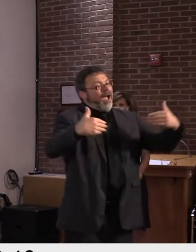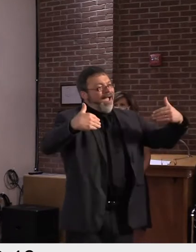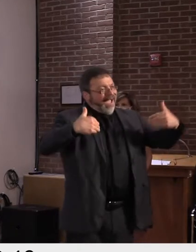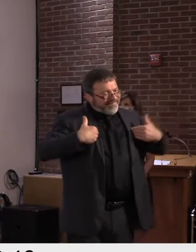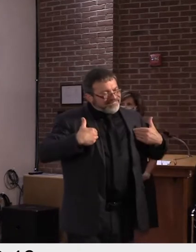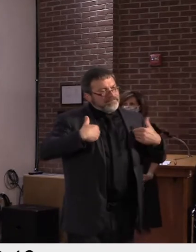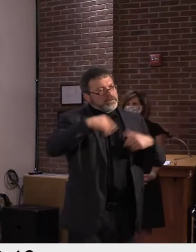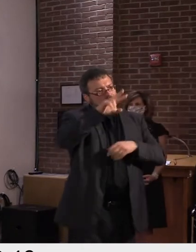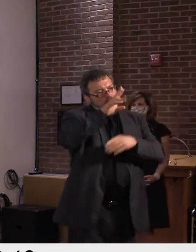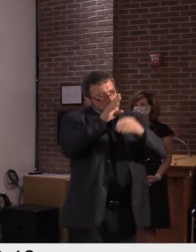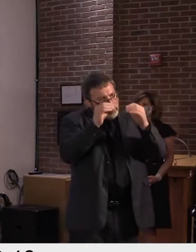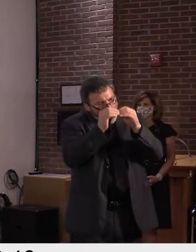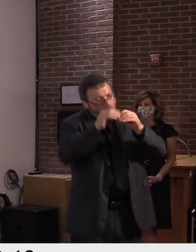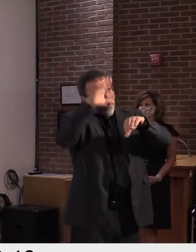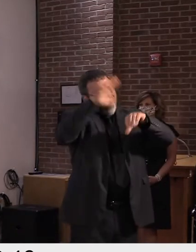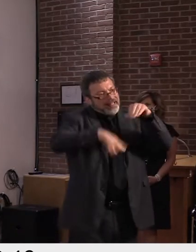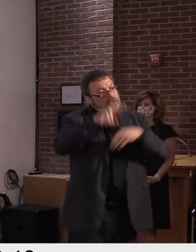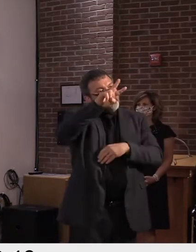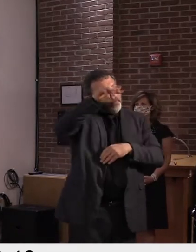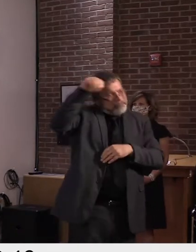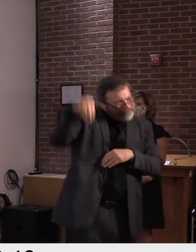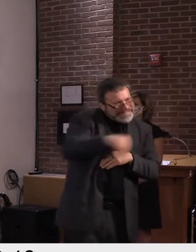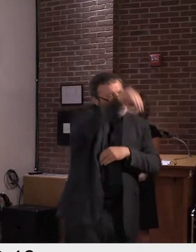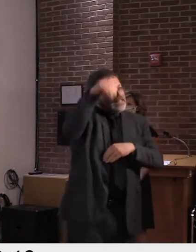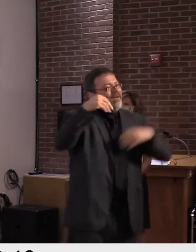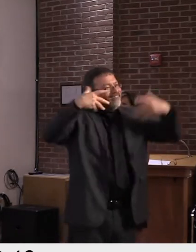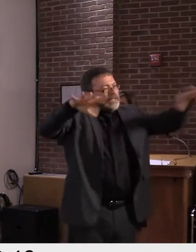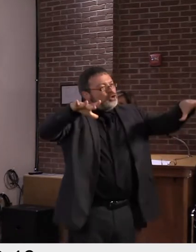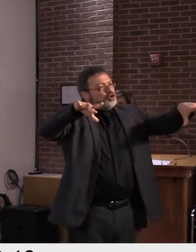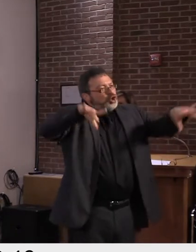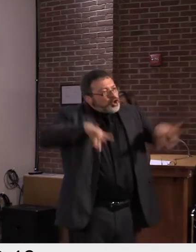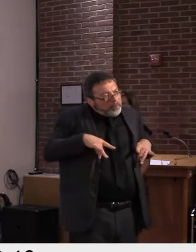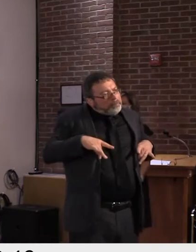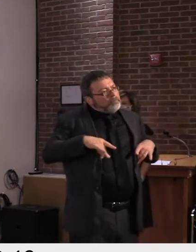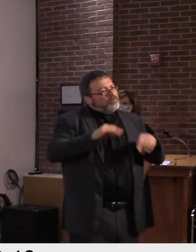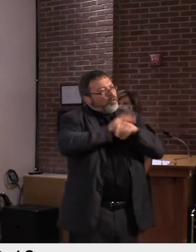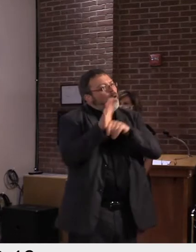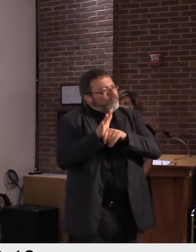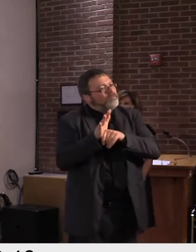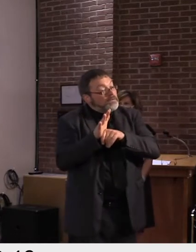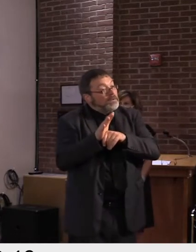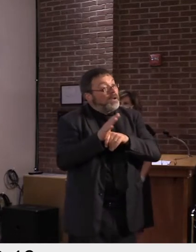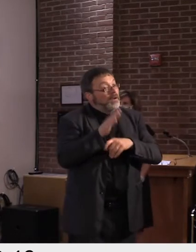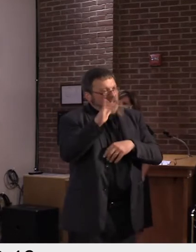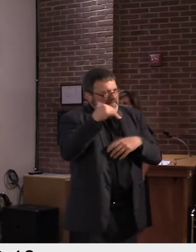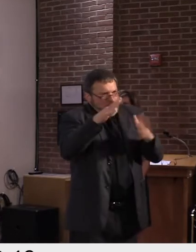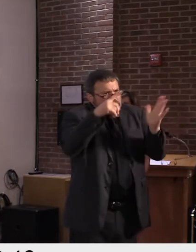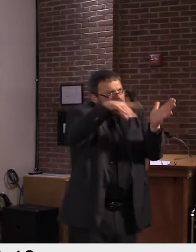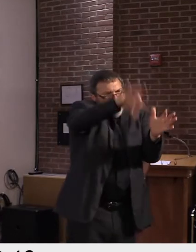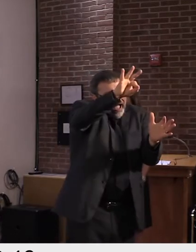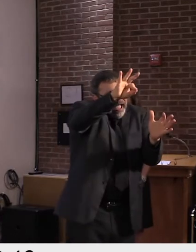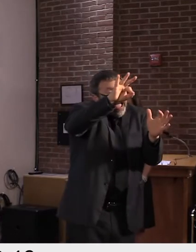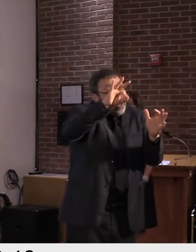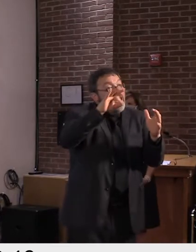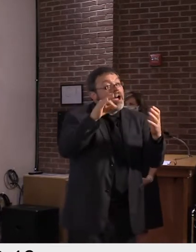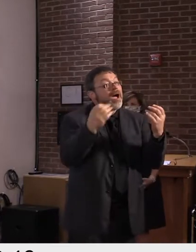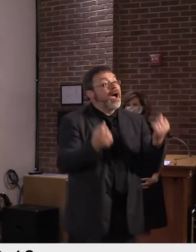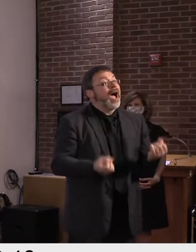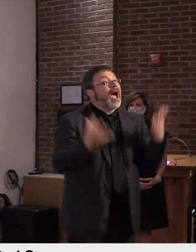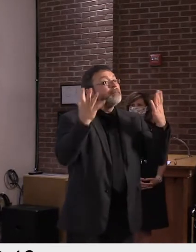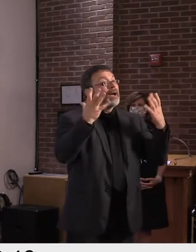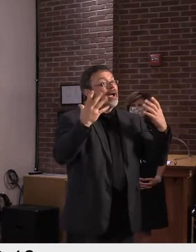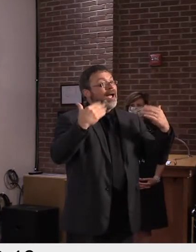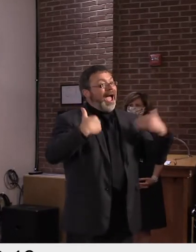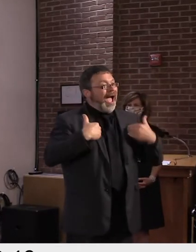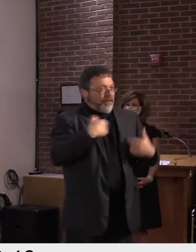infectious illnesses, many people are likely to experience only mild illness. But many others, some